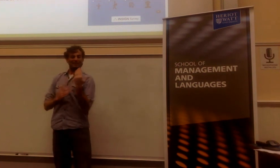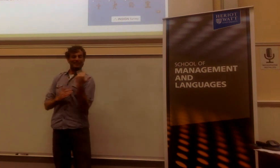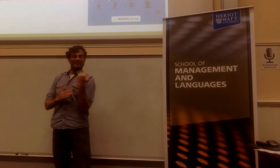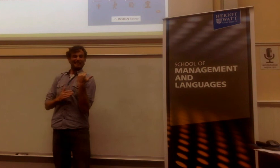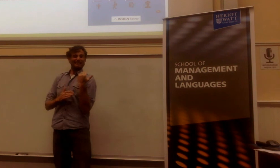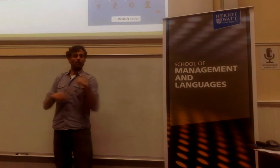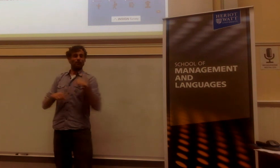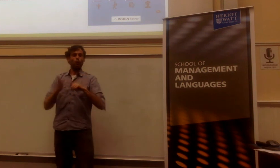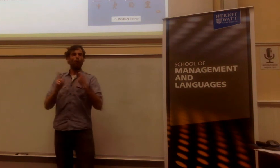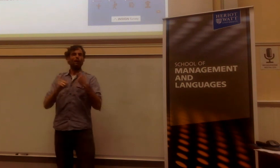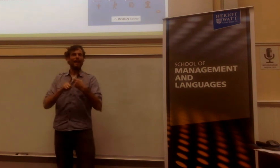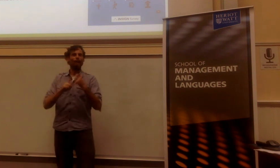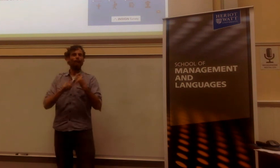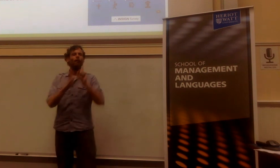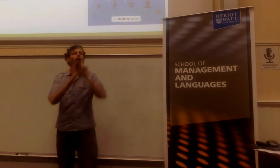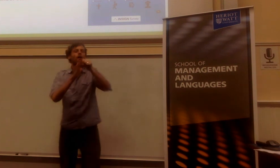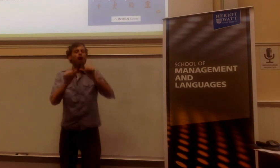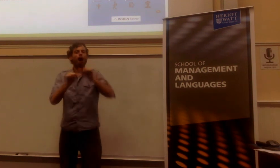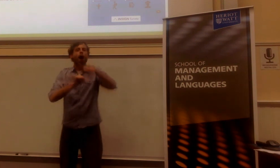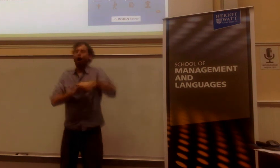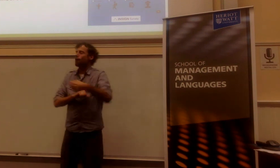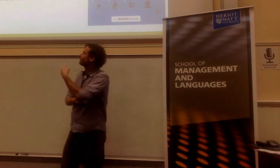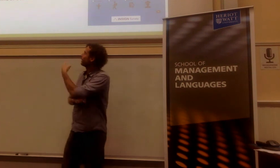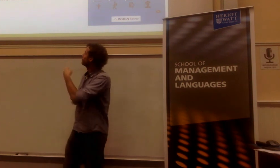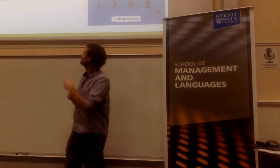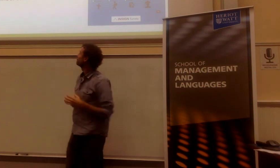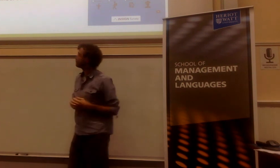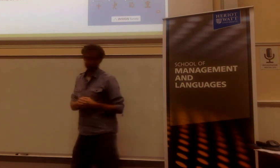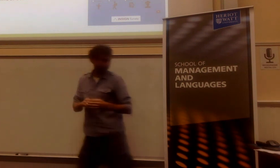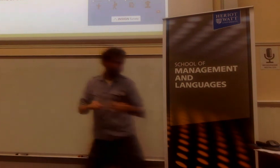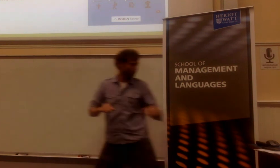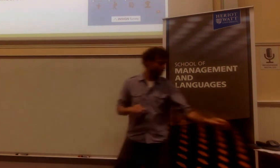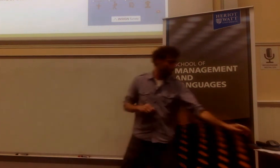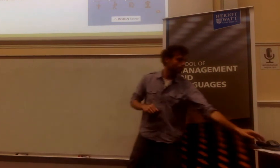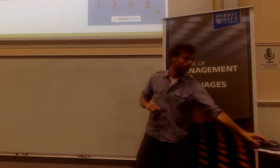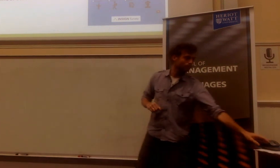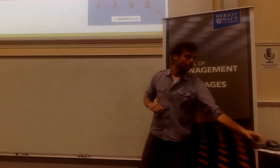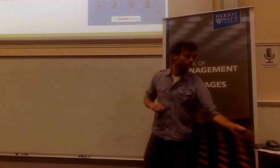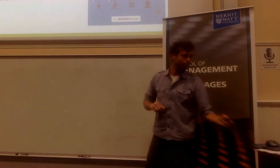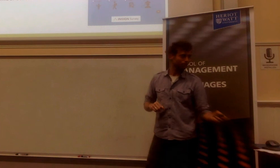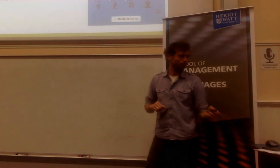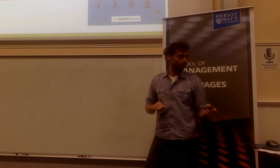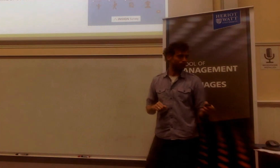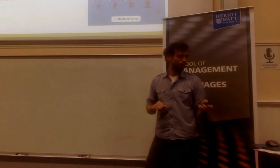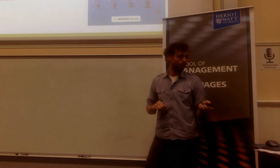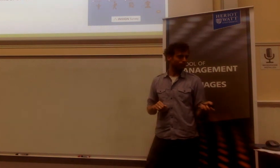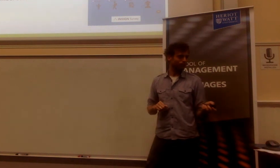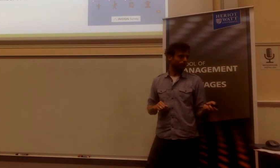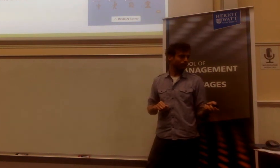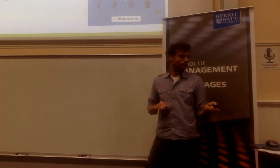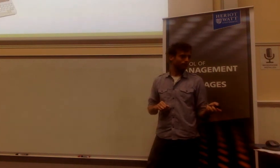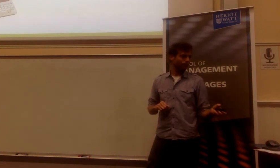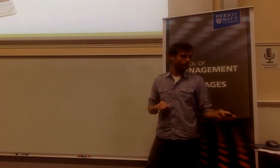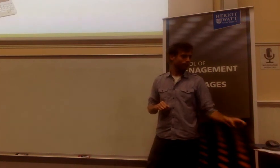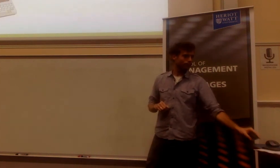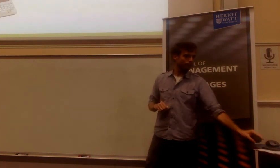difficult for us to ask them their experiences. So although re-speaking is now available in the UK for relay services, that